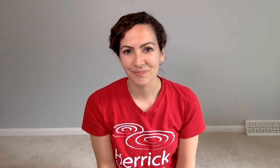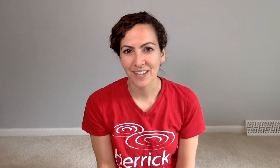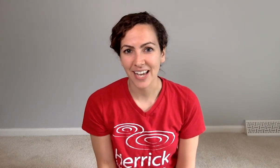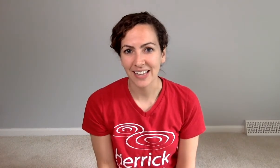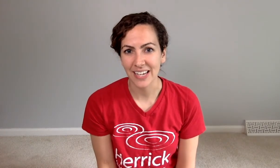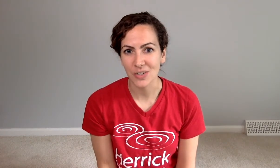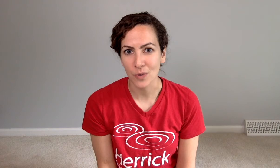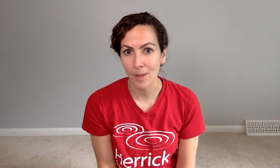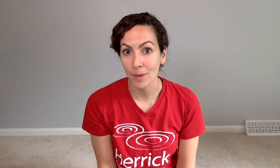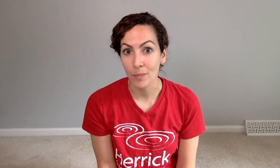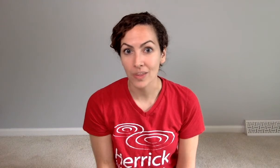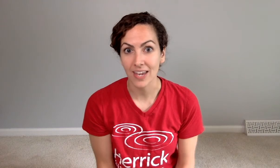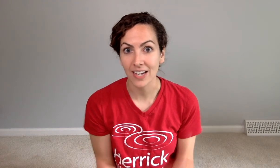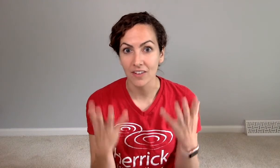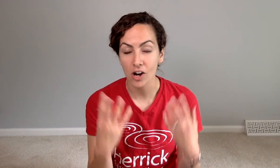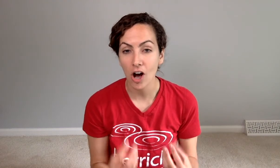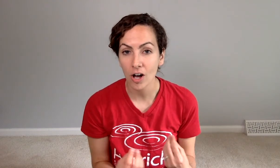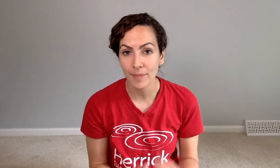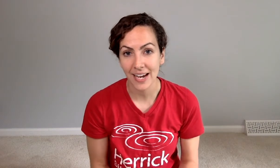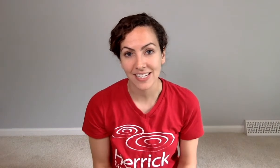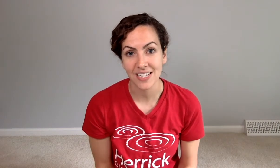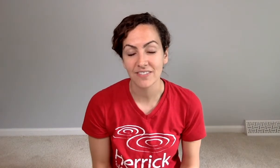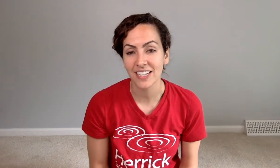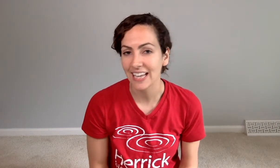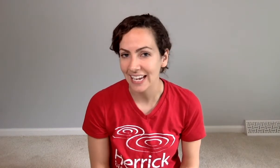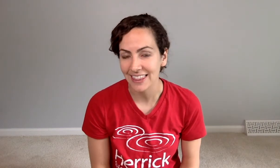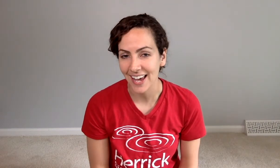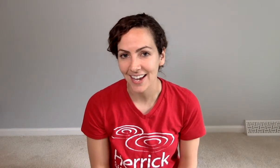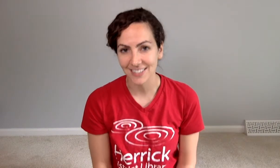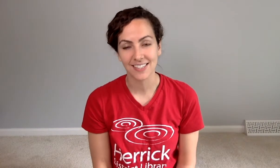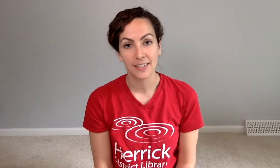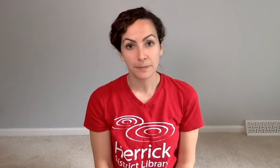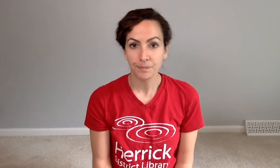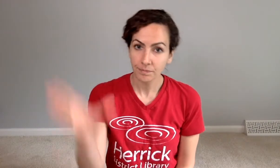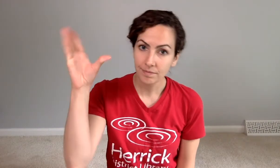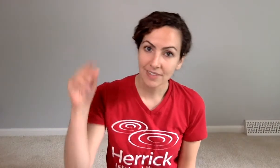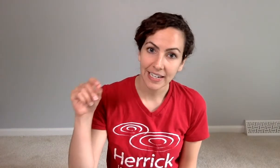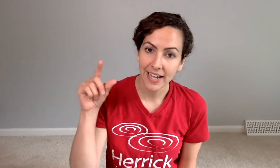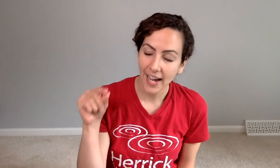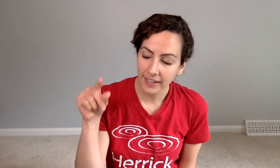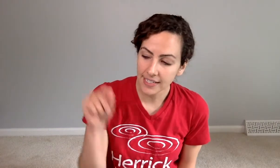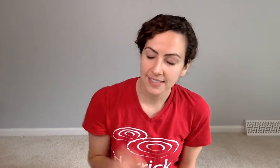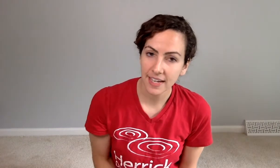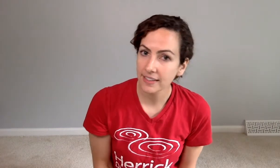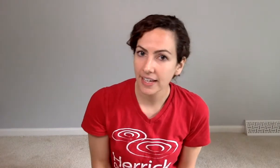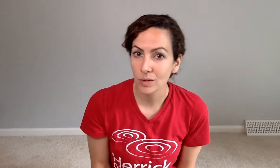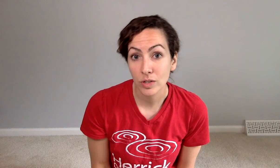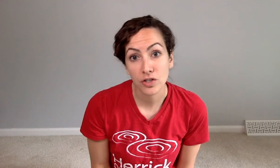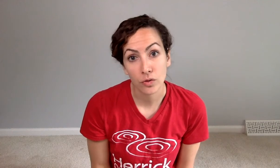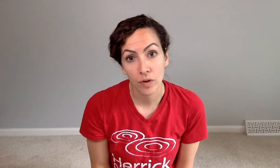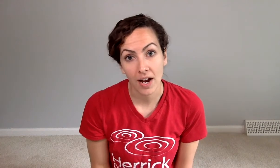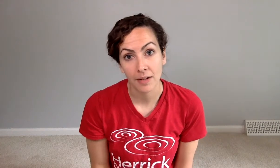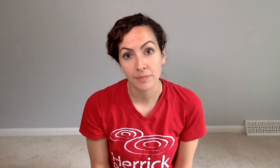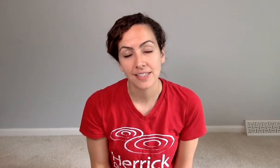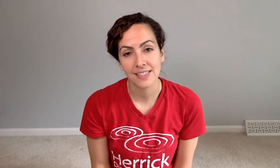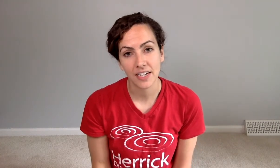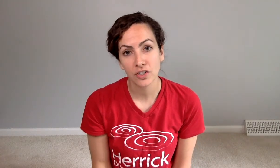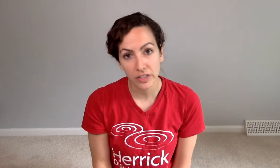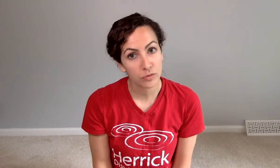I like to wrap up with kind of a calm activity like that. And adding sign language to rhymes is actually a really